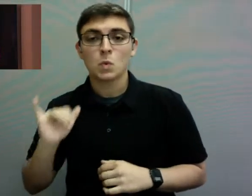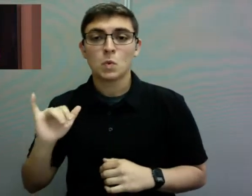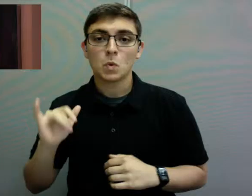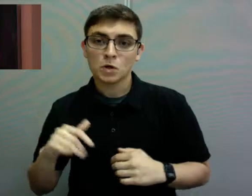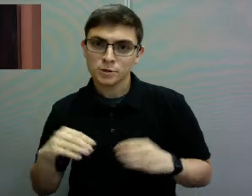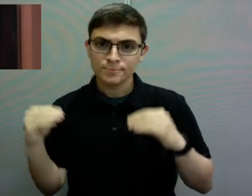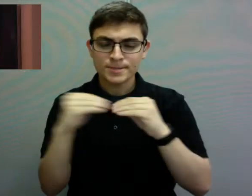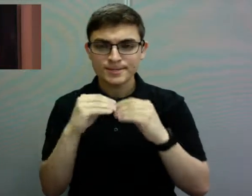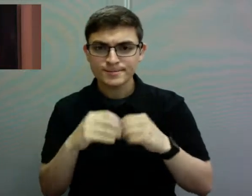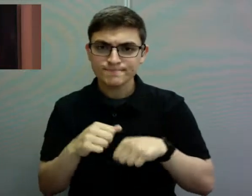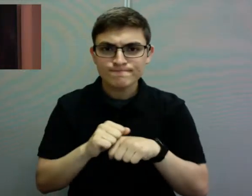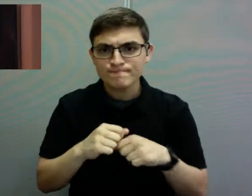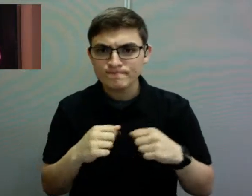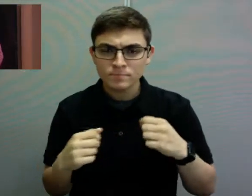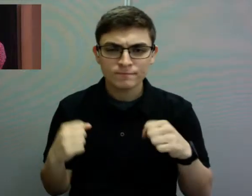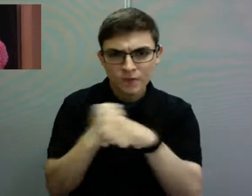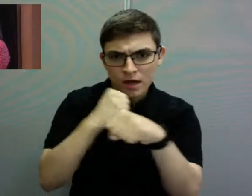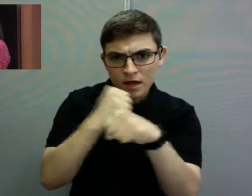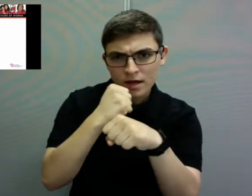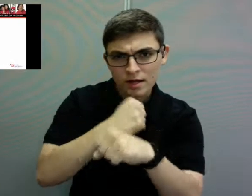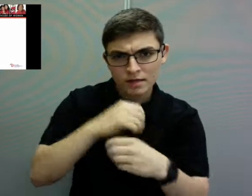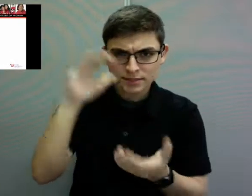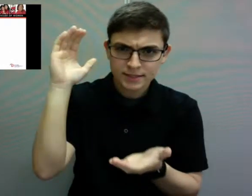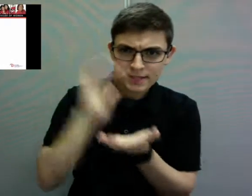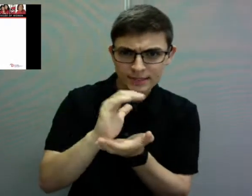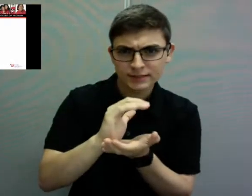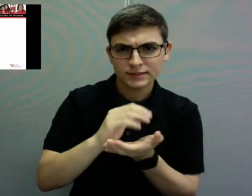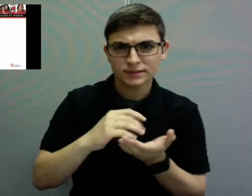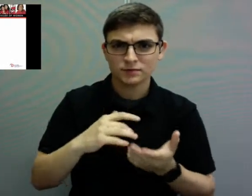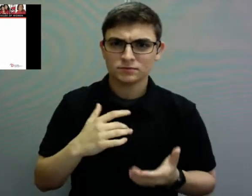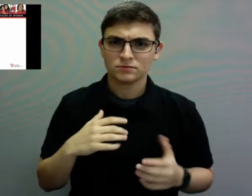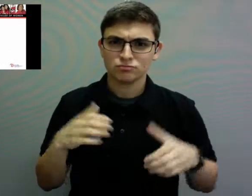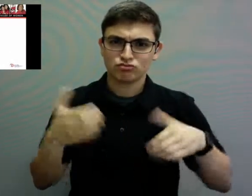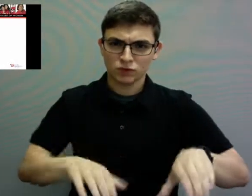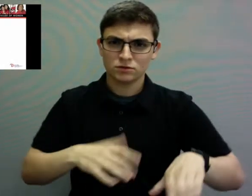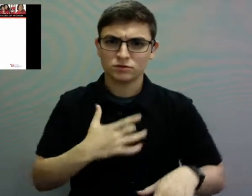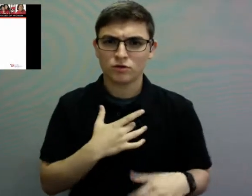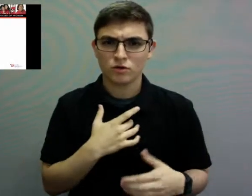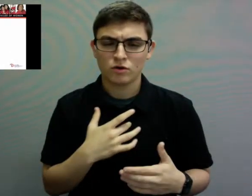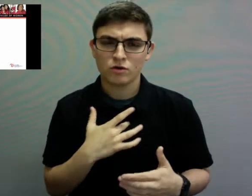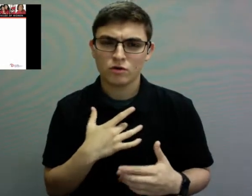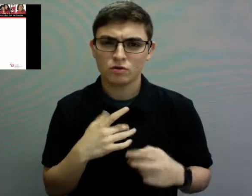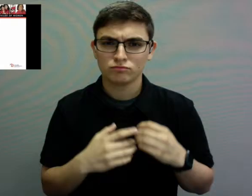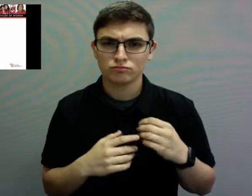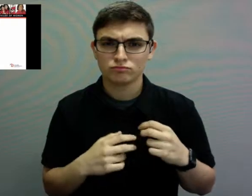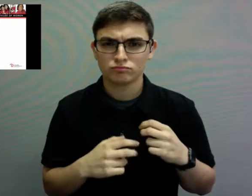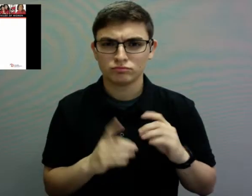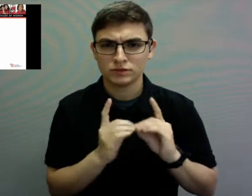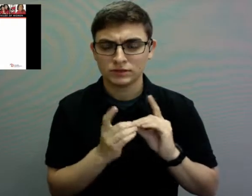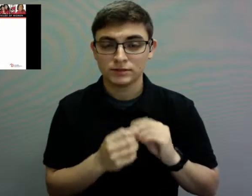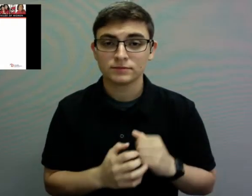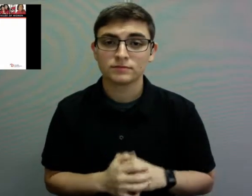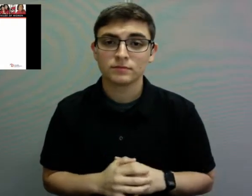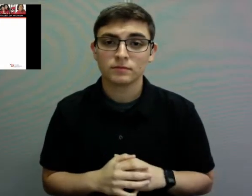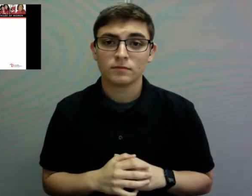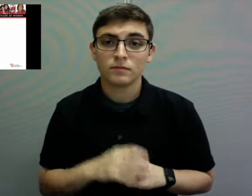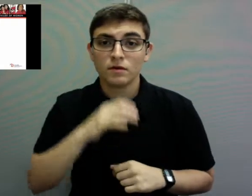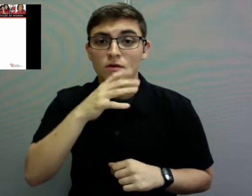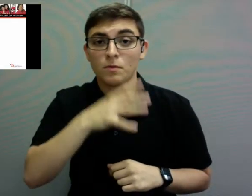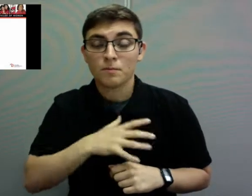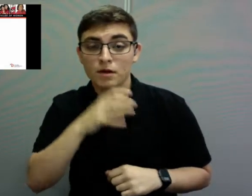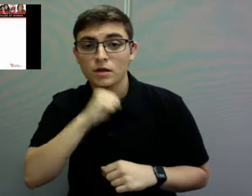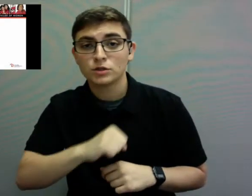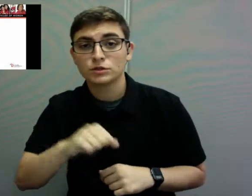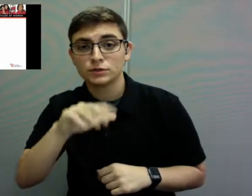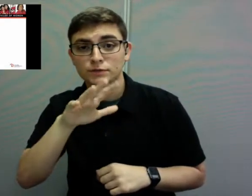more aggressive in preventing and treating. Age 55 and older for women, I mean, we can't control our age, but there's